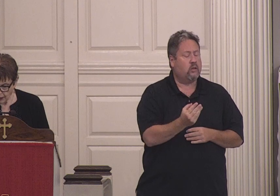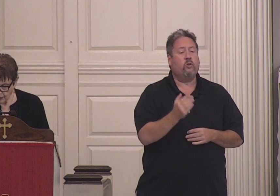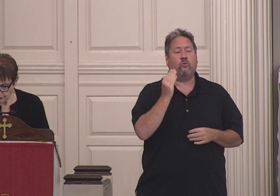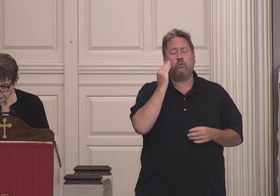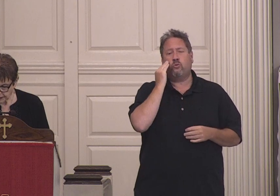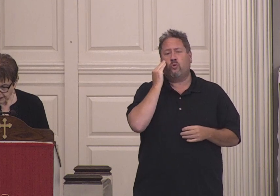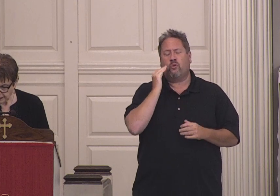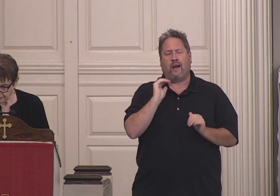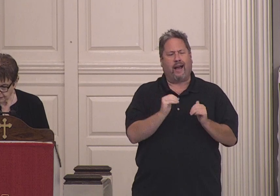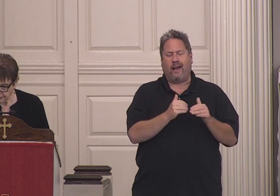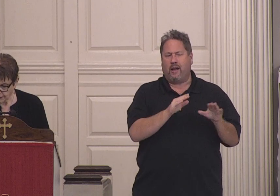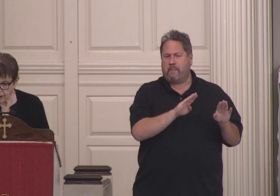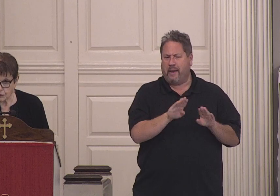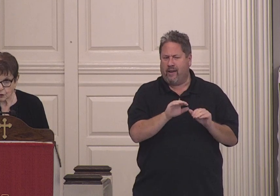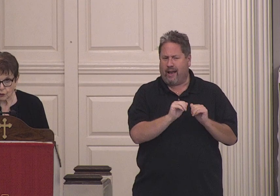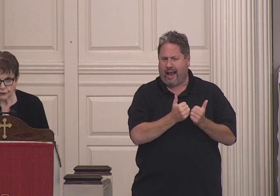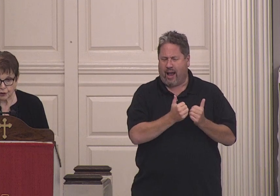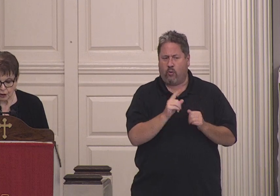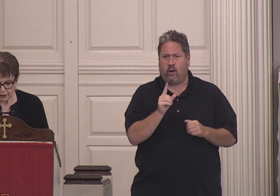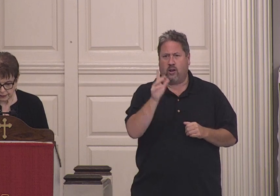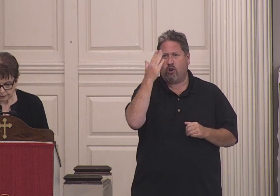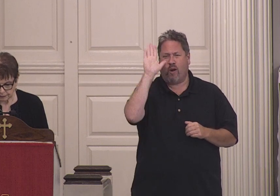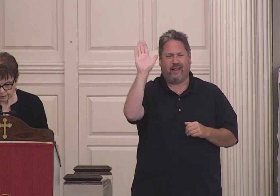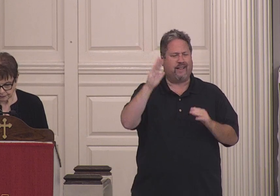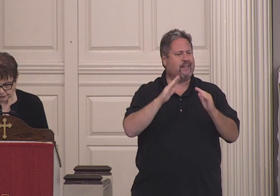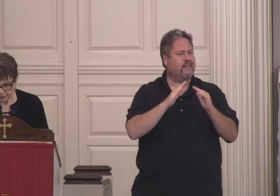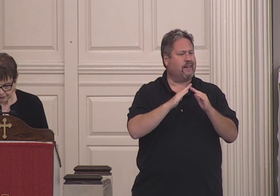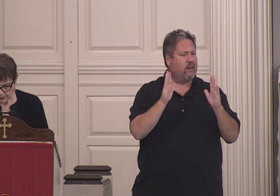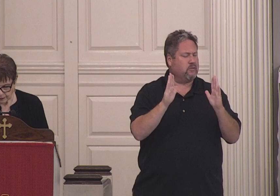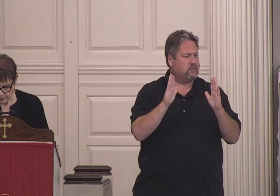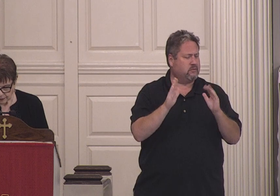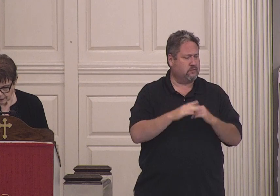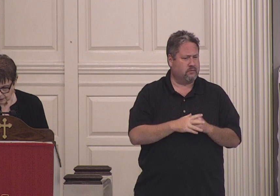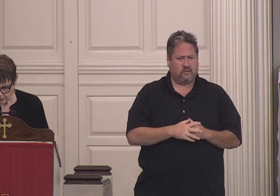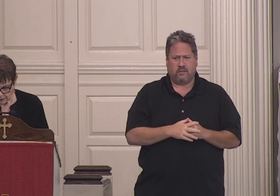know how to behave in the household of God,